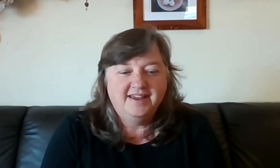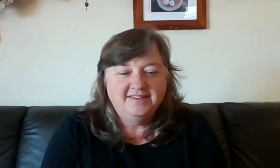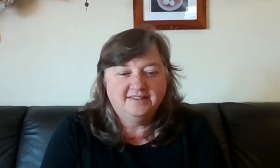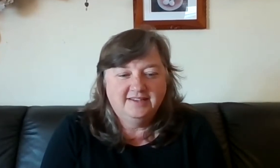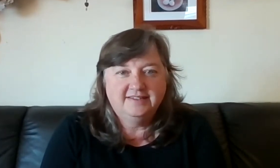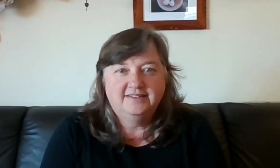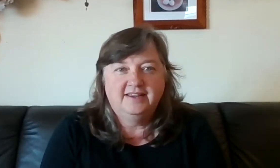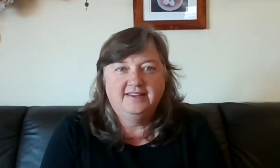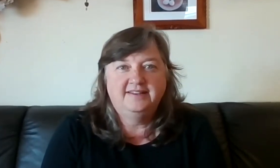Today's list is